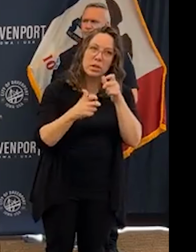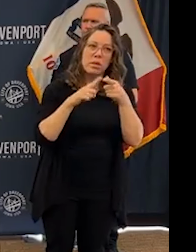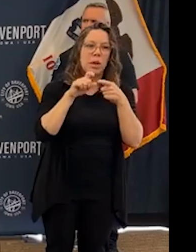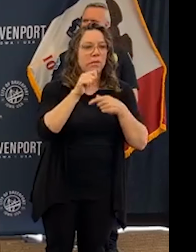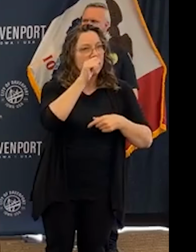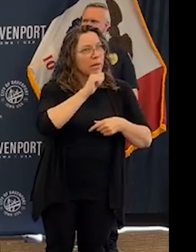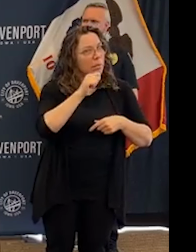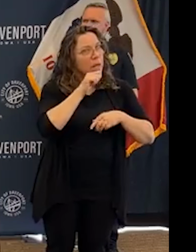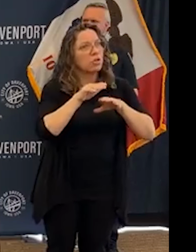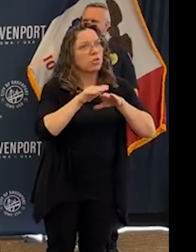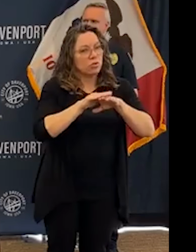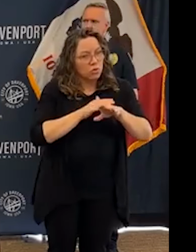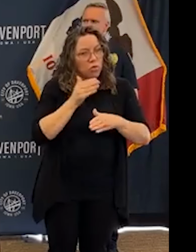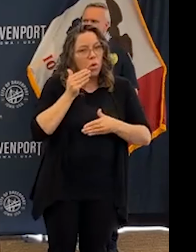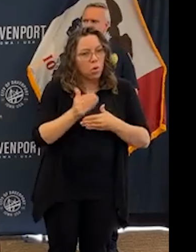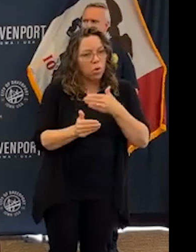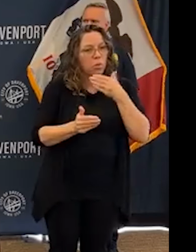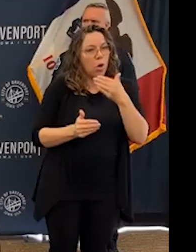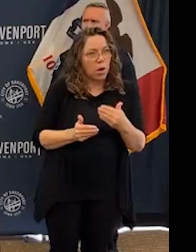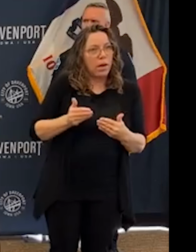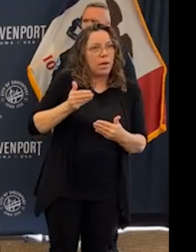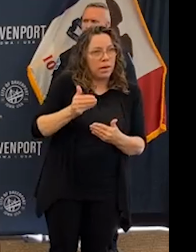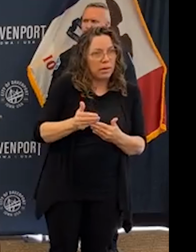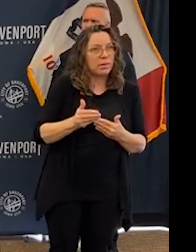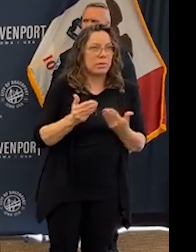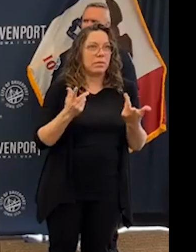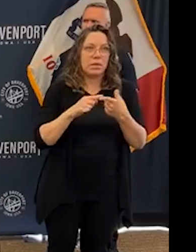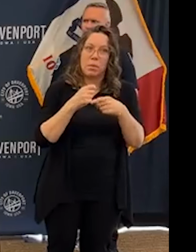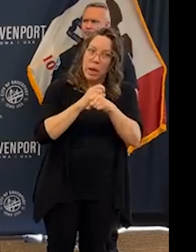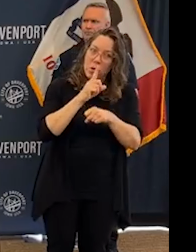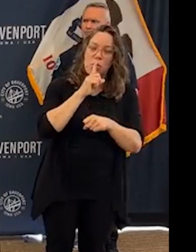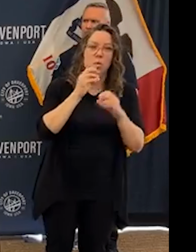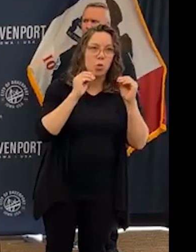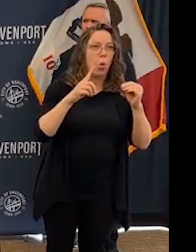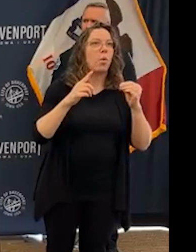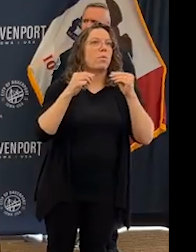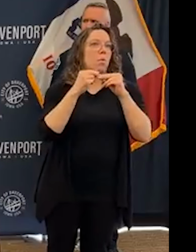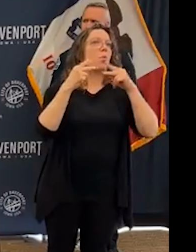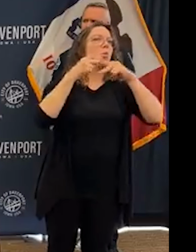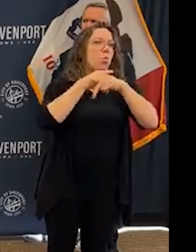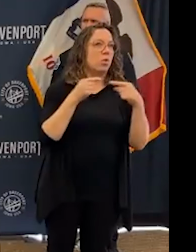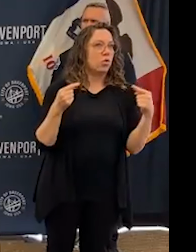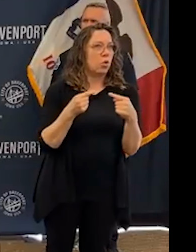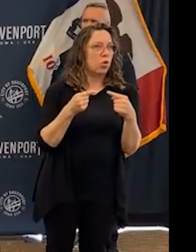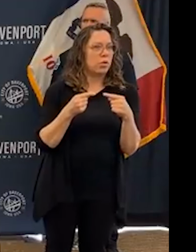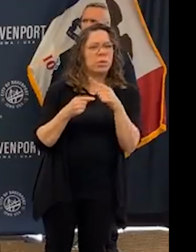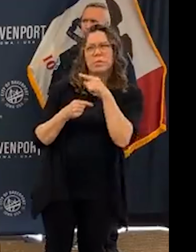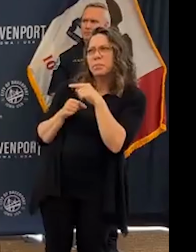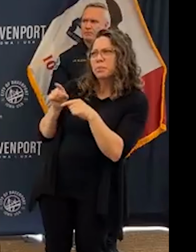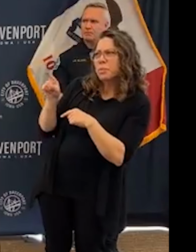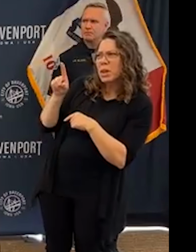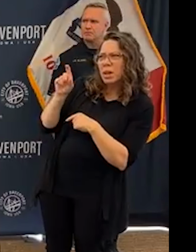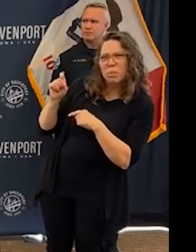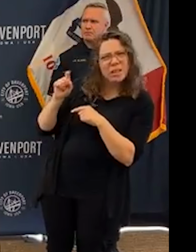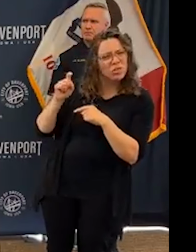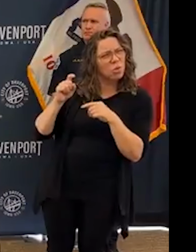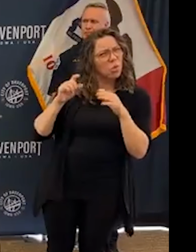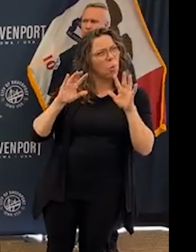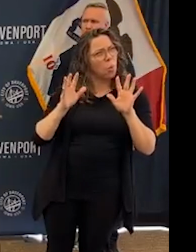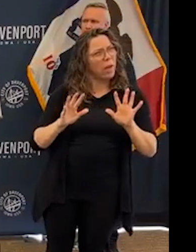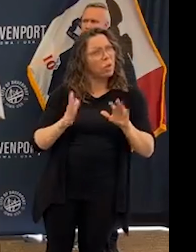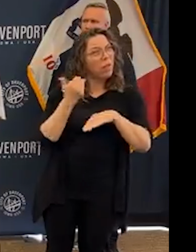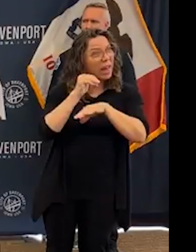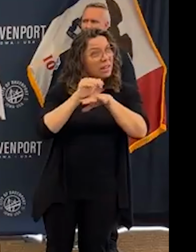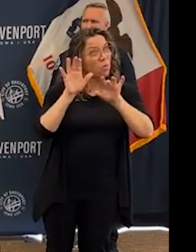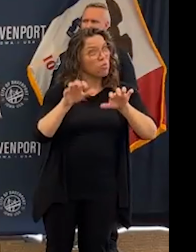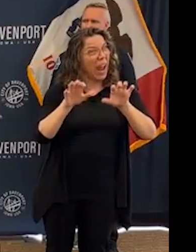process throughout where we're sitting right now. You mentioned the weather. Does the water from the rain last night